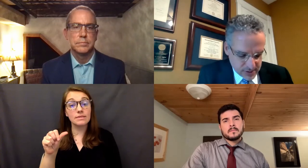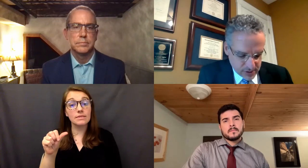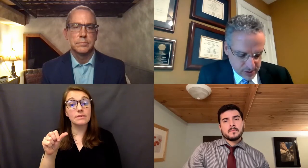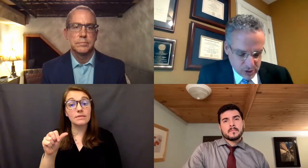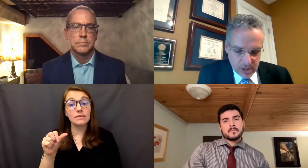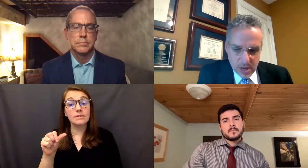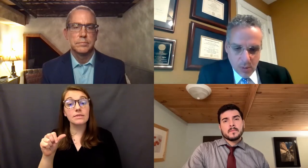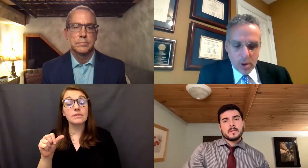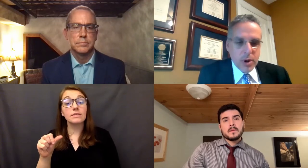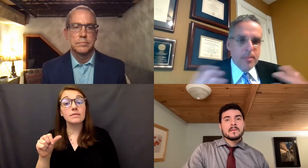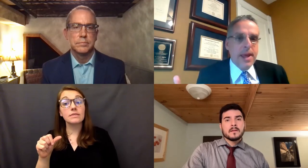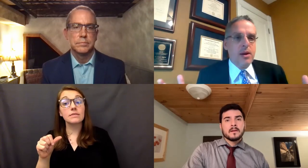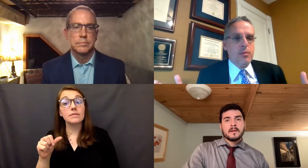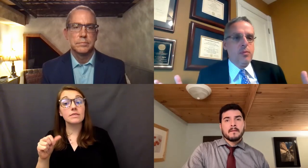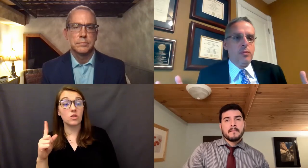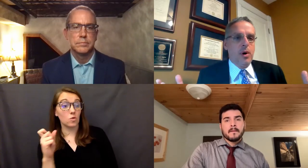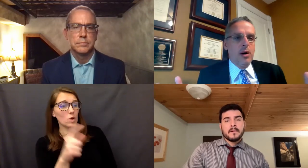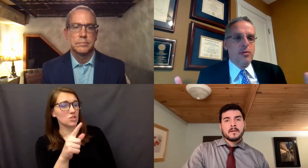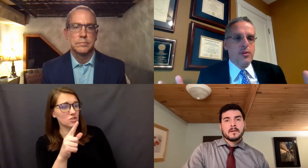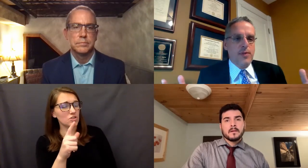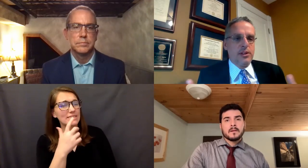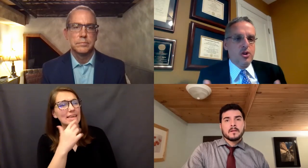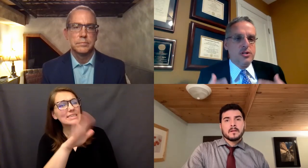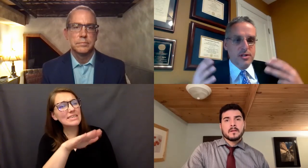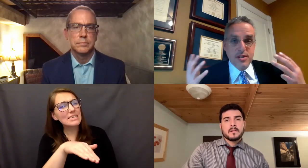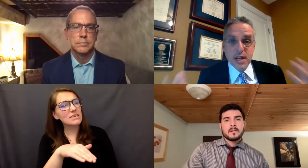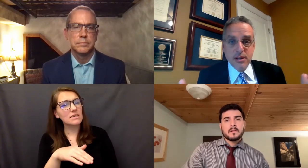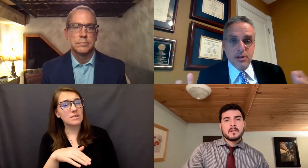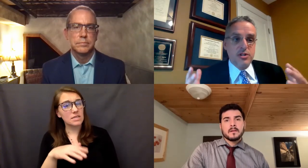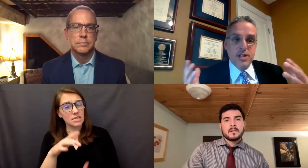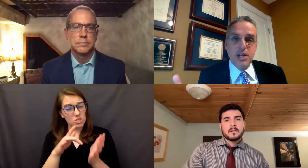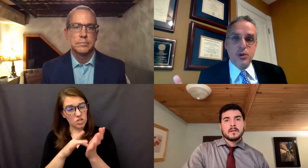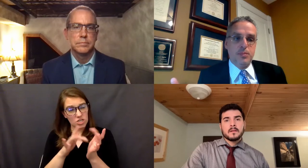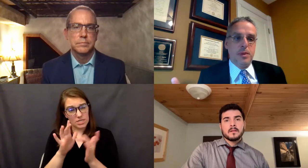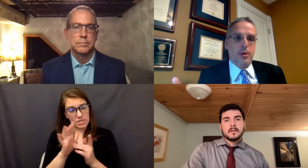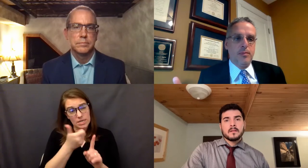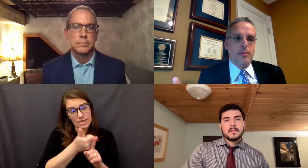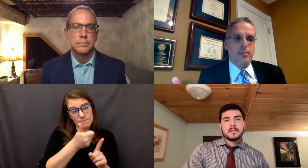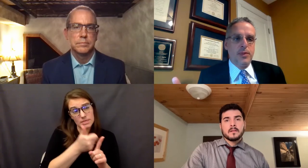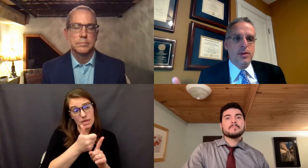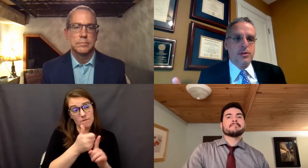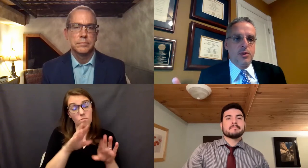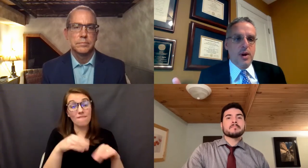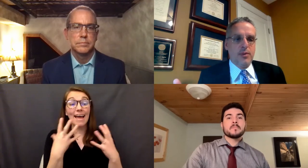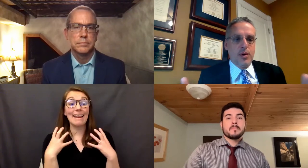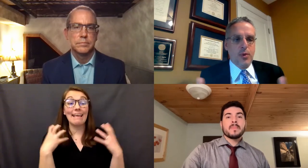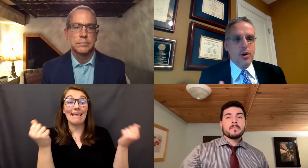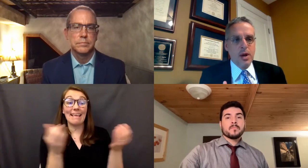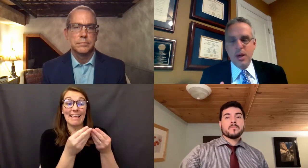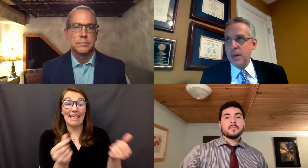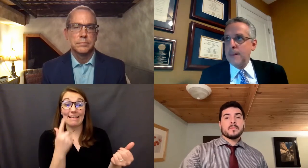questioner asks essentially, what are we to make of the fact that Jesus heals people? So,